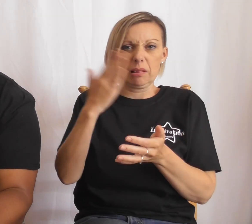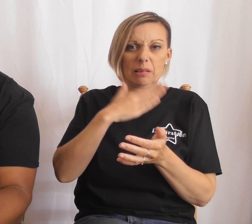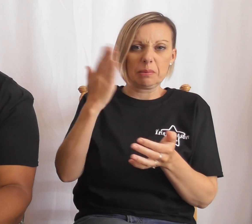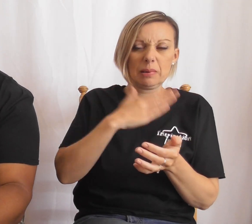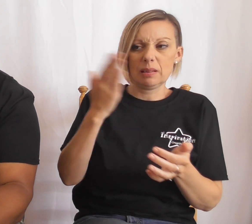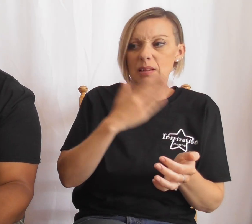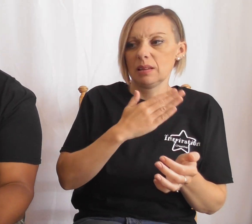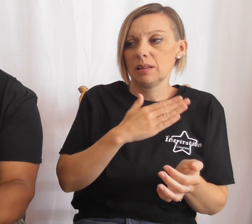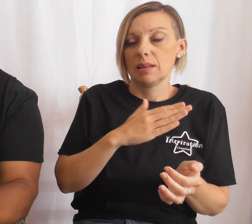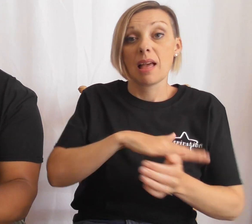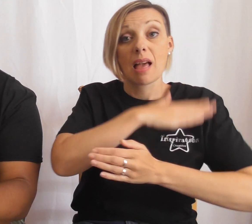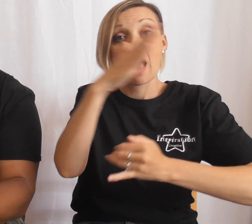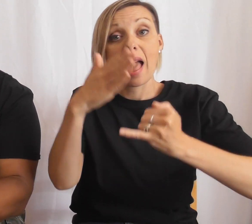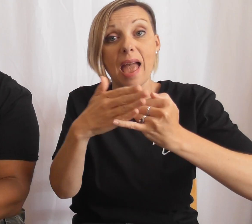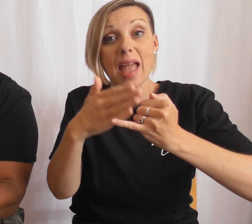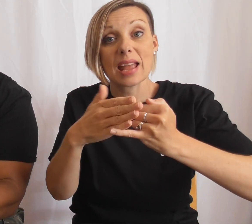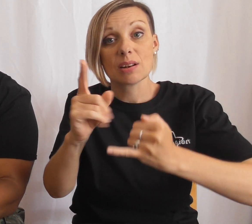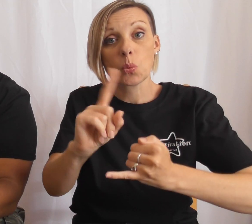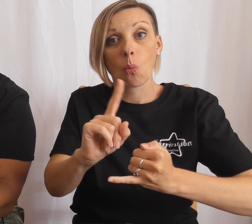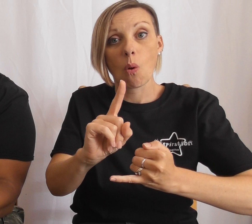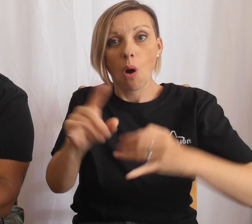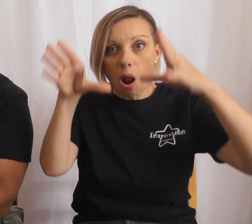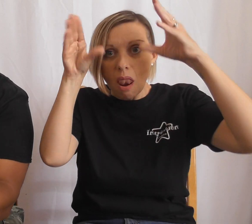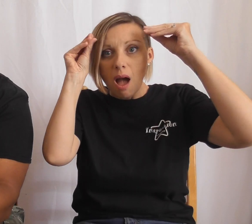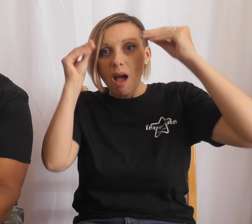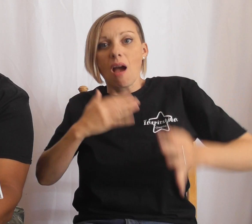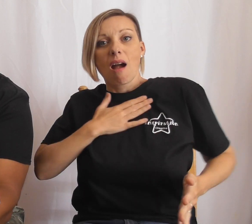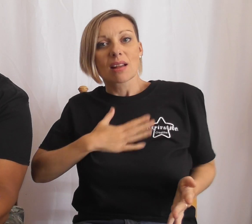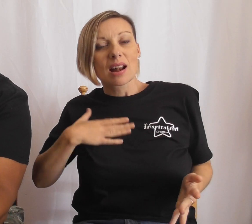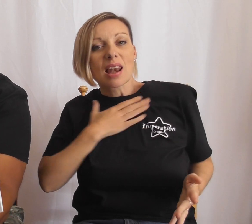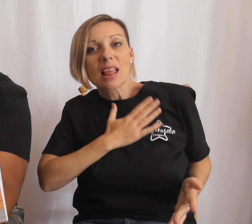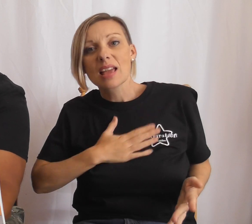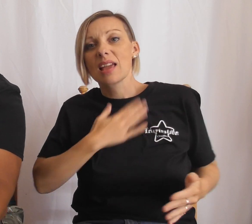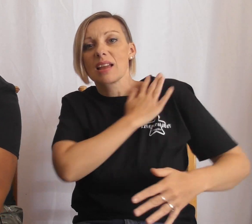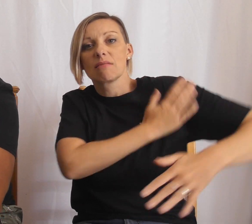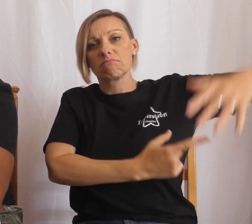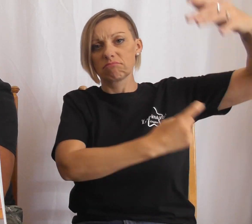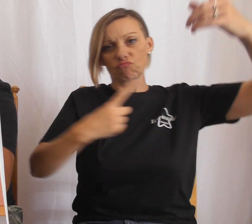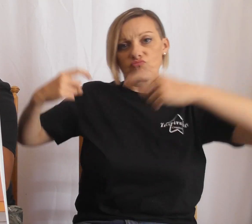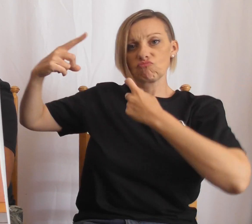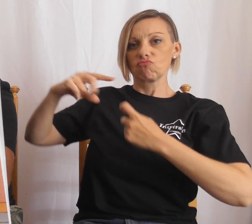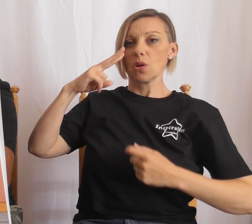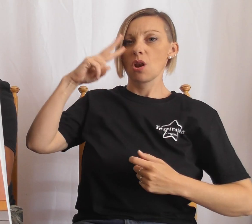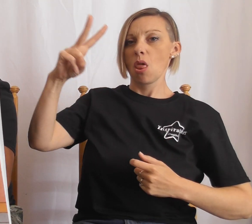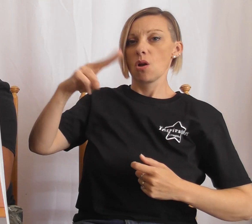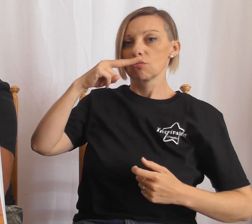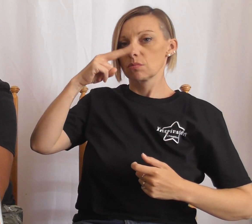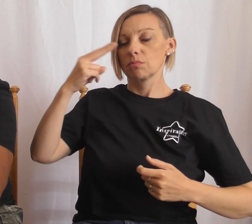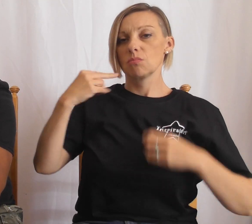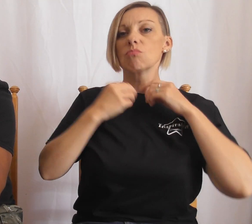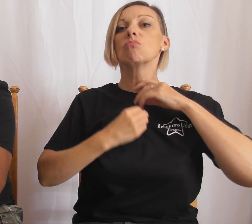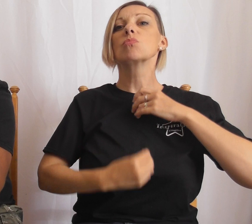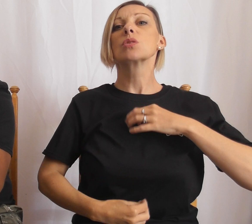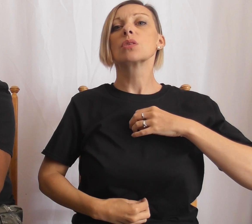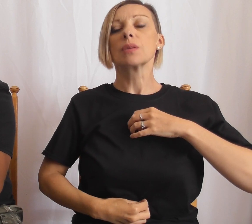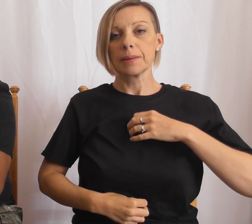man. And at the end, he's learnt to clean himself. And look at that. He looks like a completely